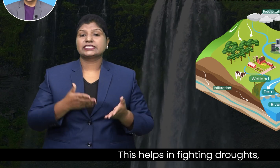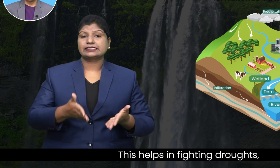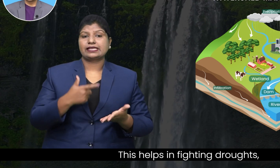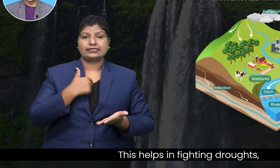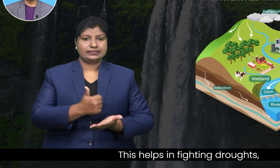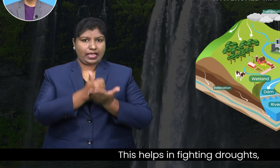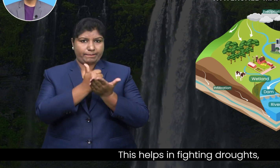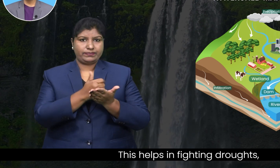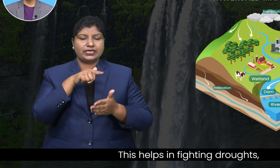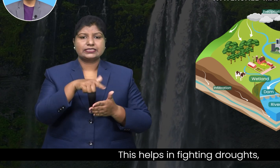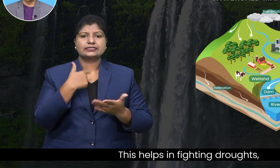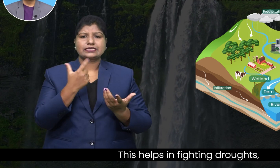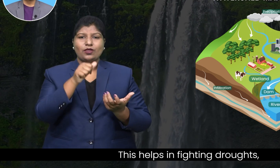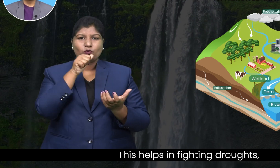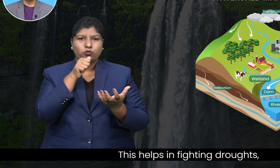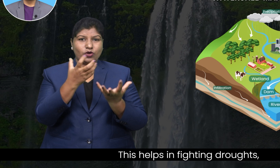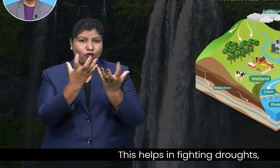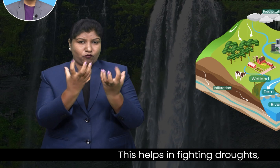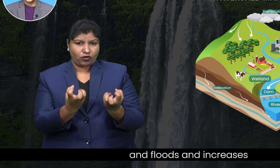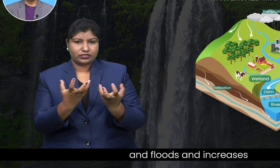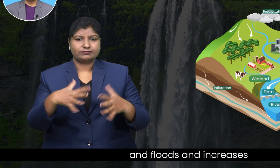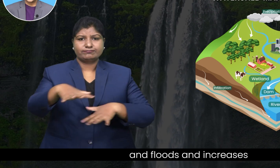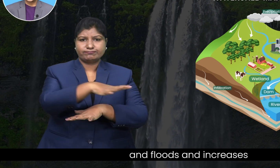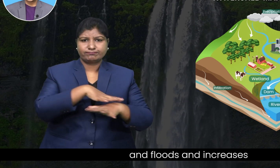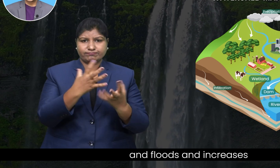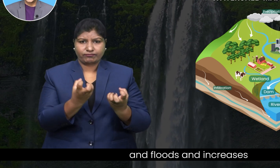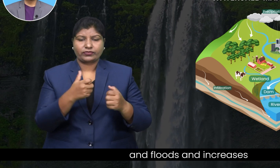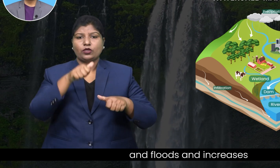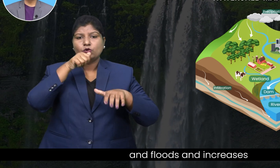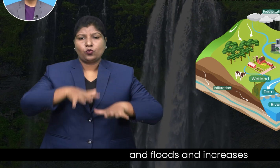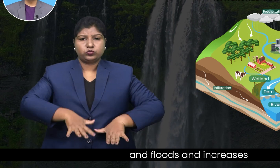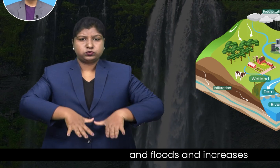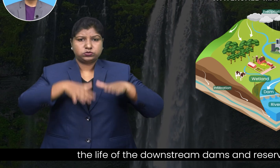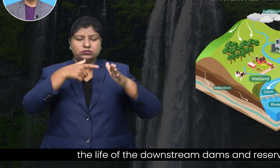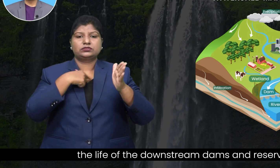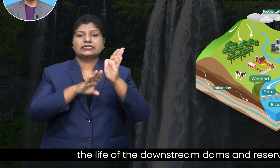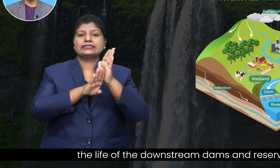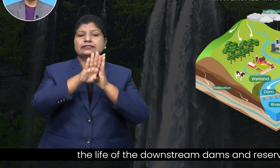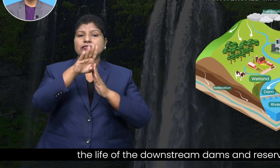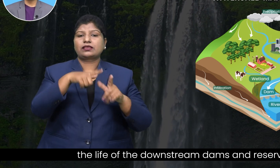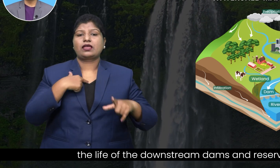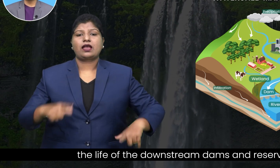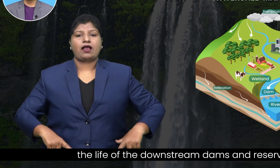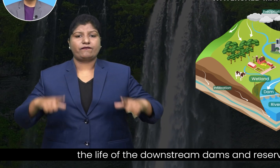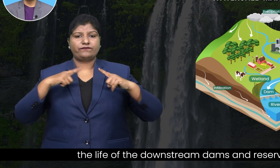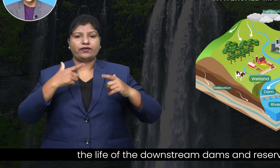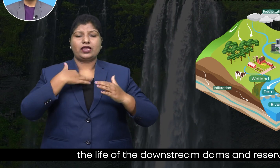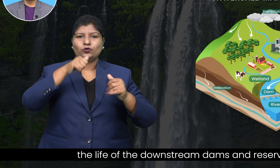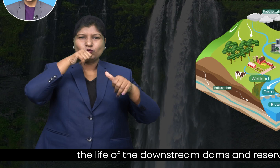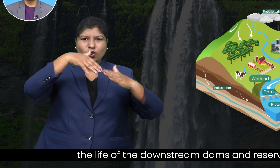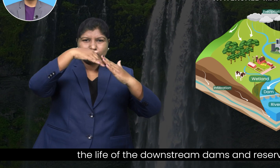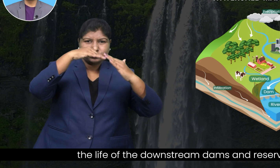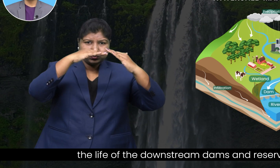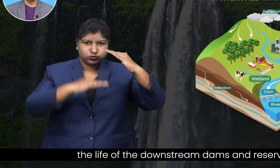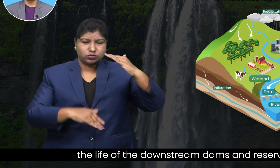This helps in fighting droughts and floods and increases the life of the downstream